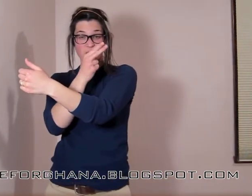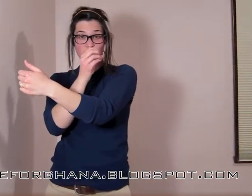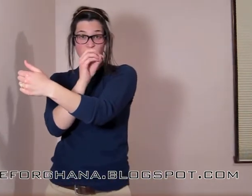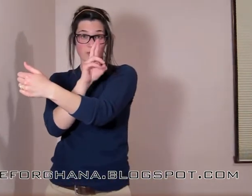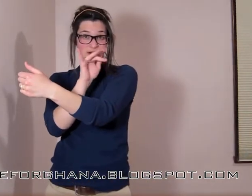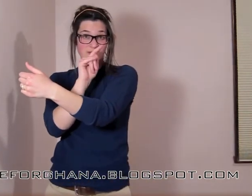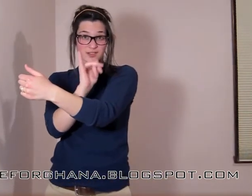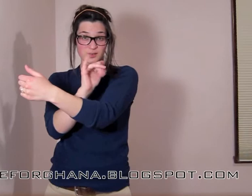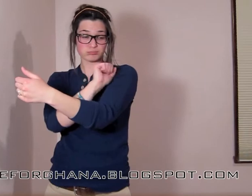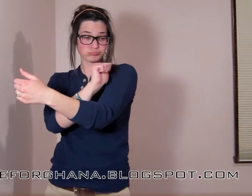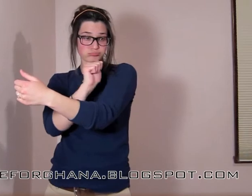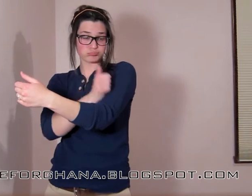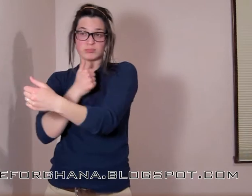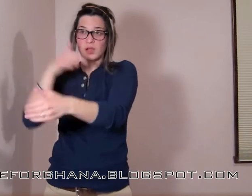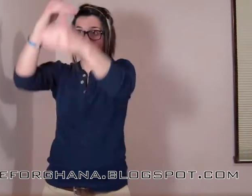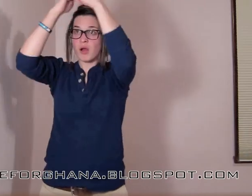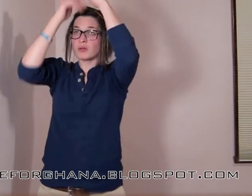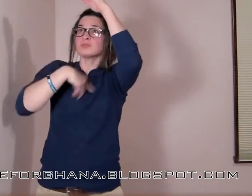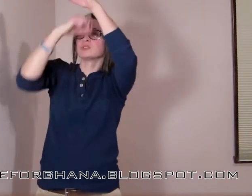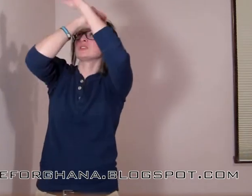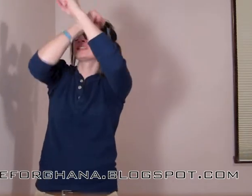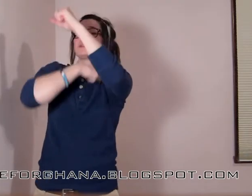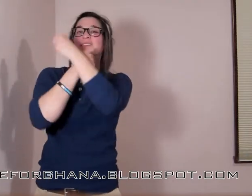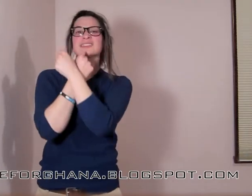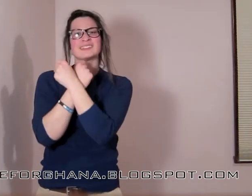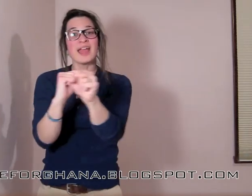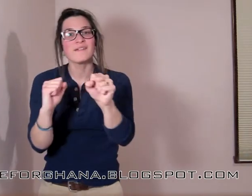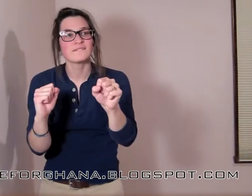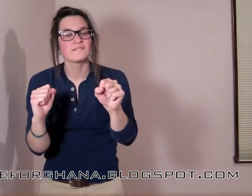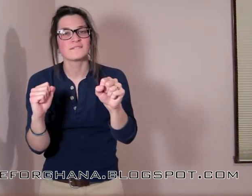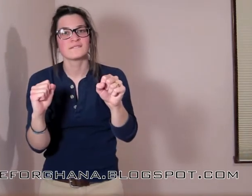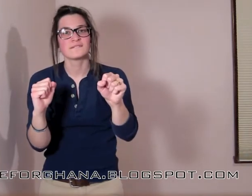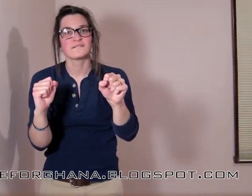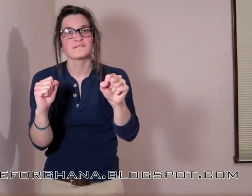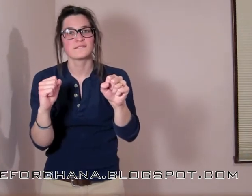And because I'm under His authority, I'm protected and I'm safest.